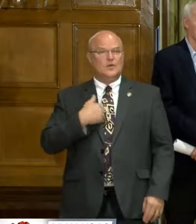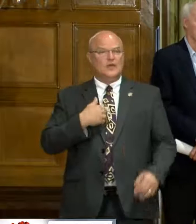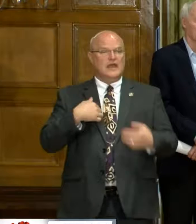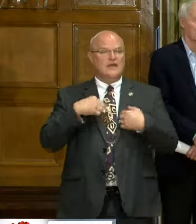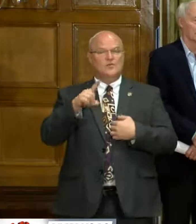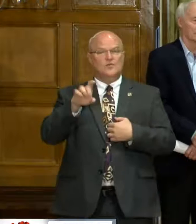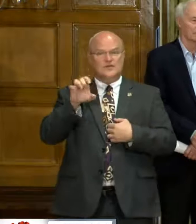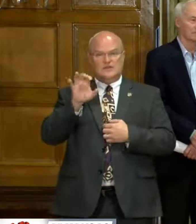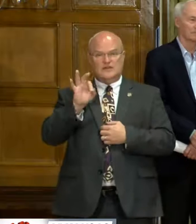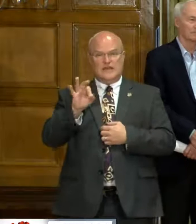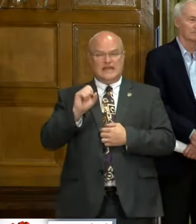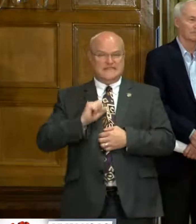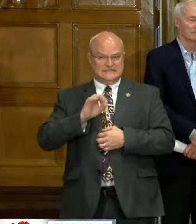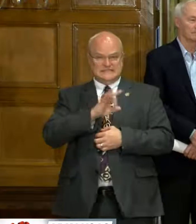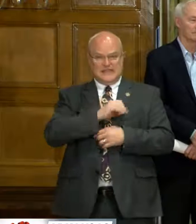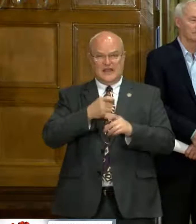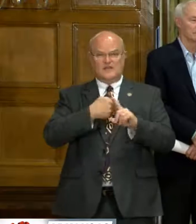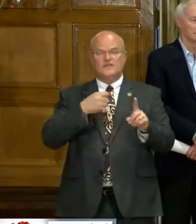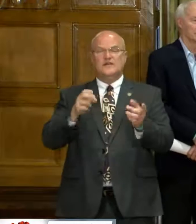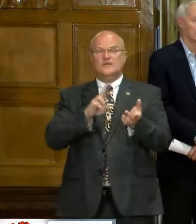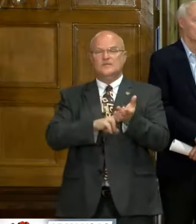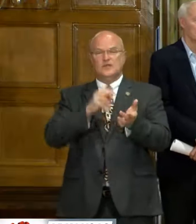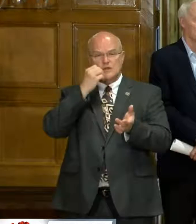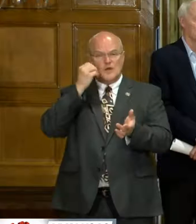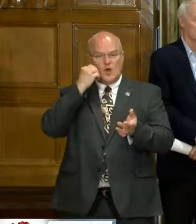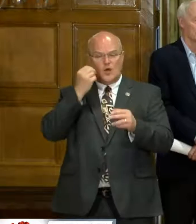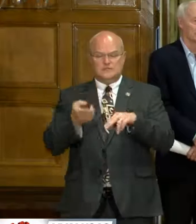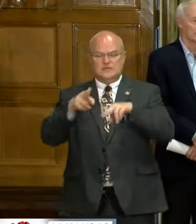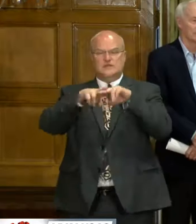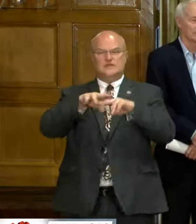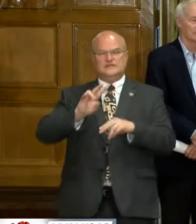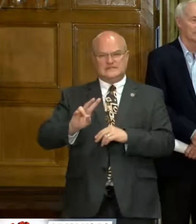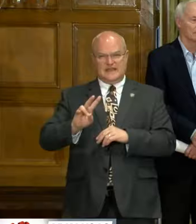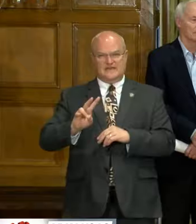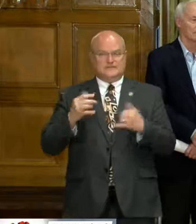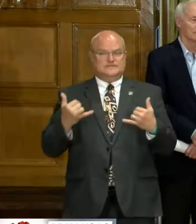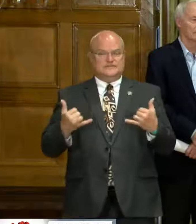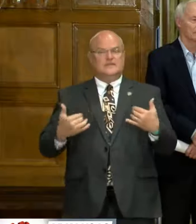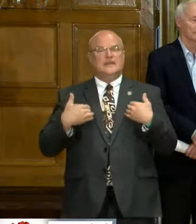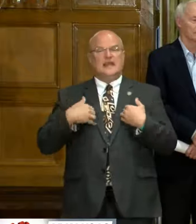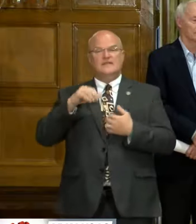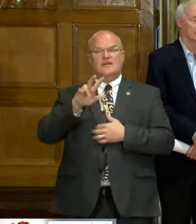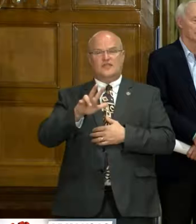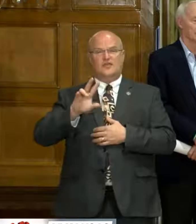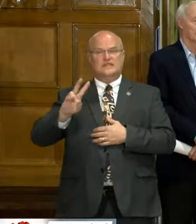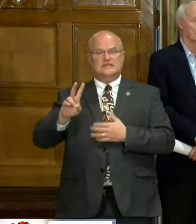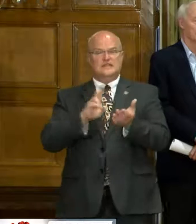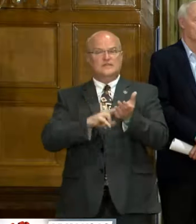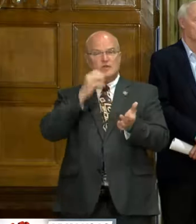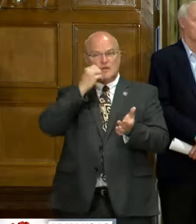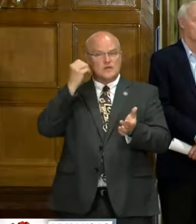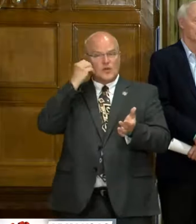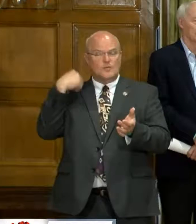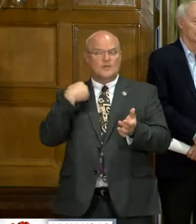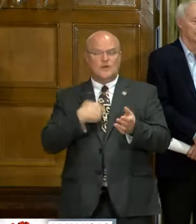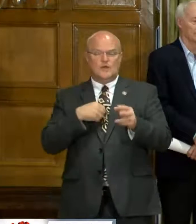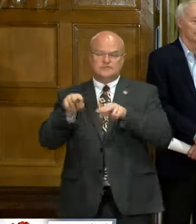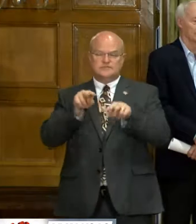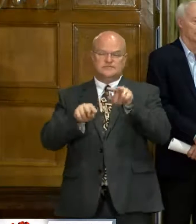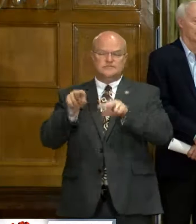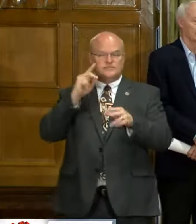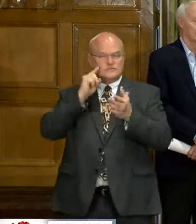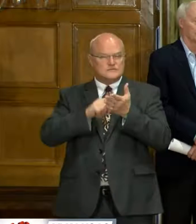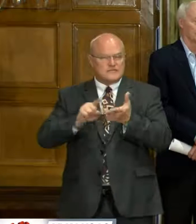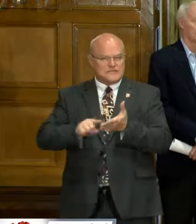we have 109 staff from nursing homes, and that's up 7 from yesterday. We currently have 37 nursing homes that we have